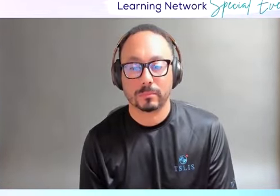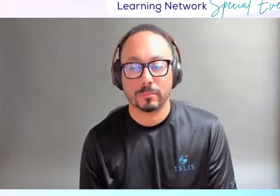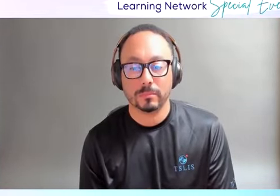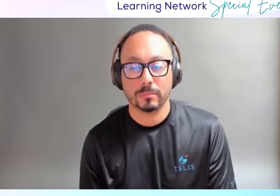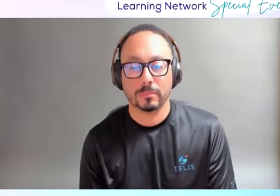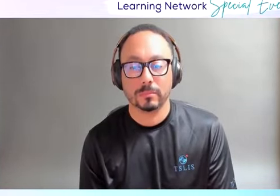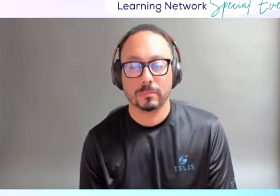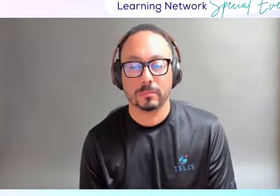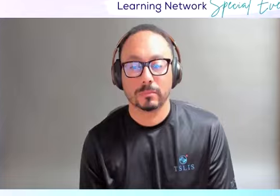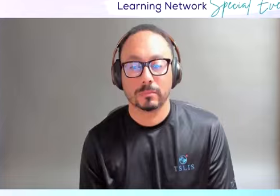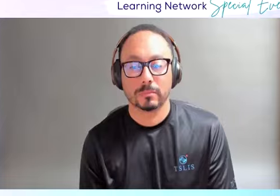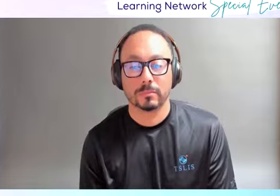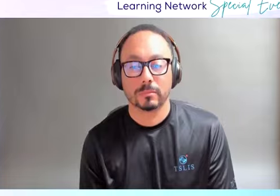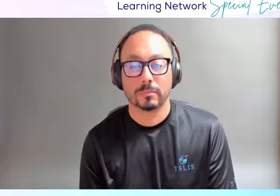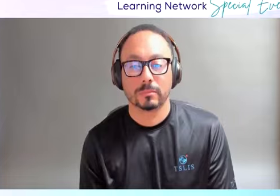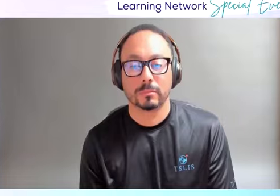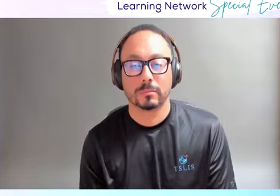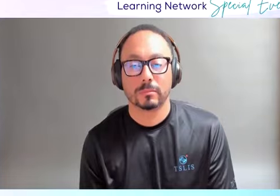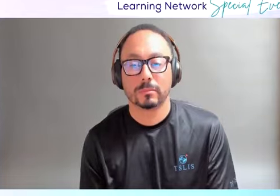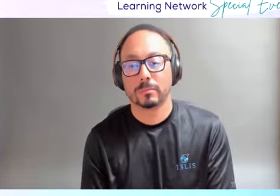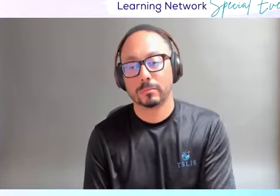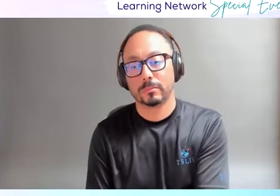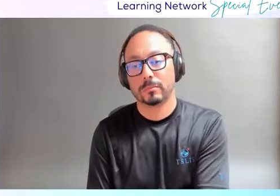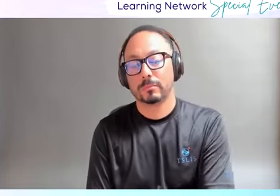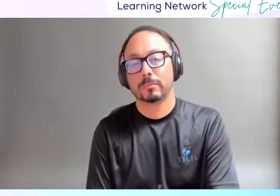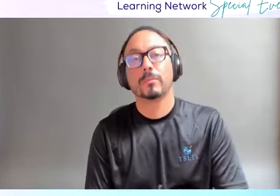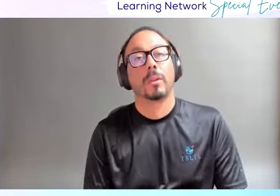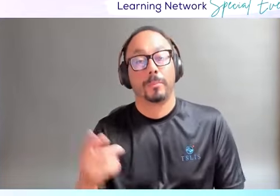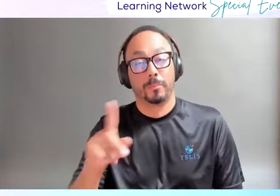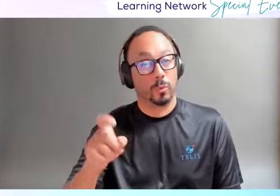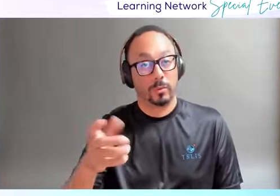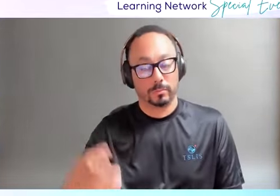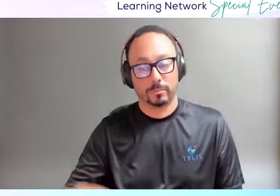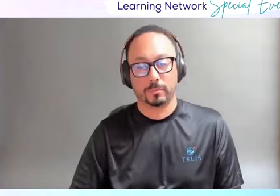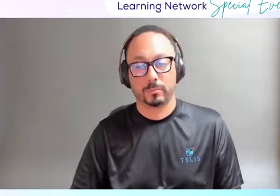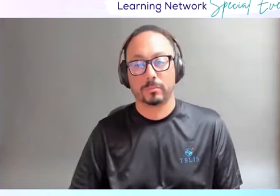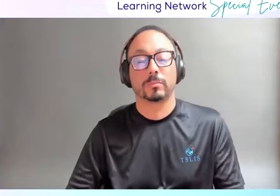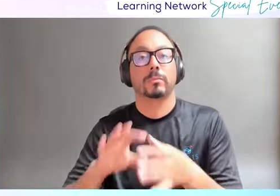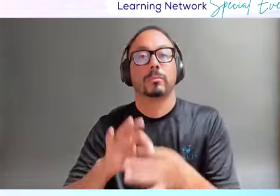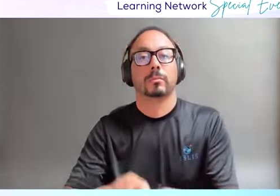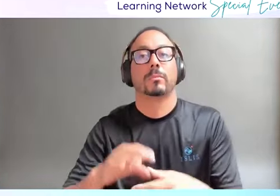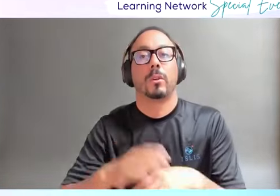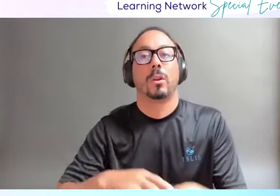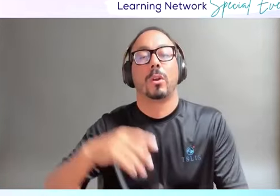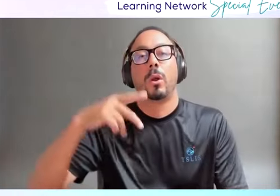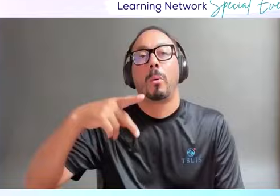I believe here we have on the issue of polysubstance use, specifically the use